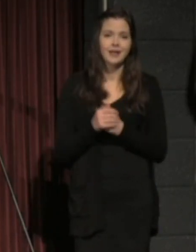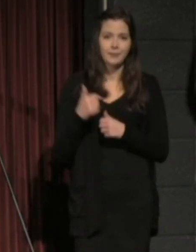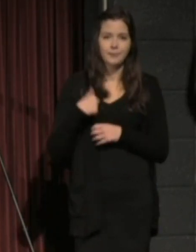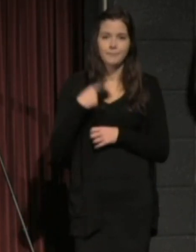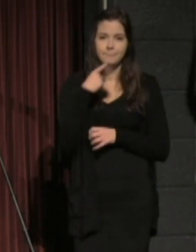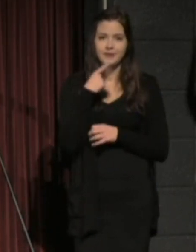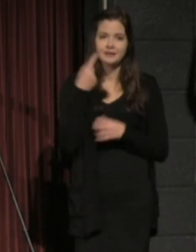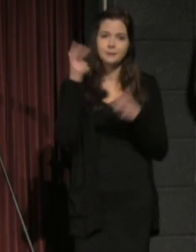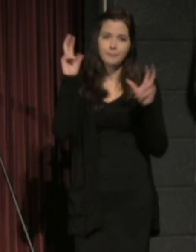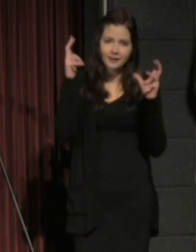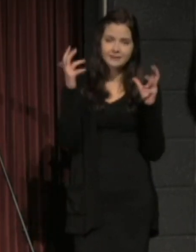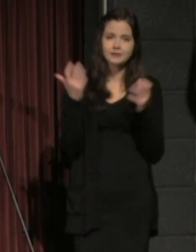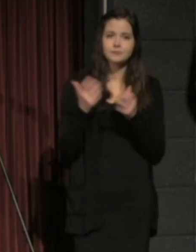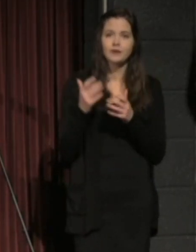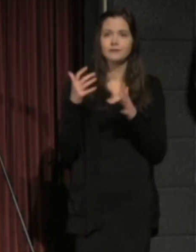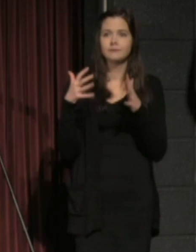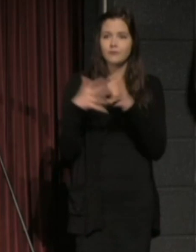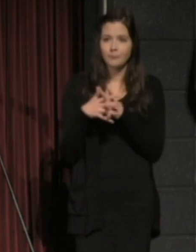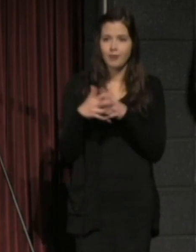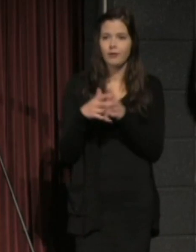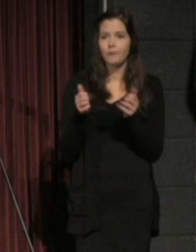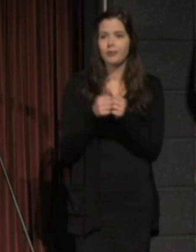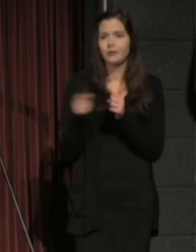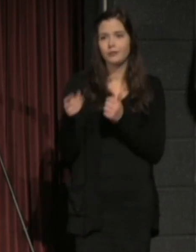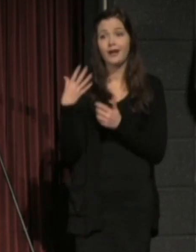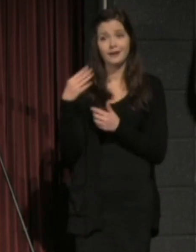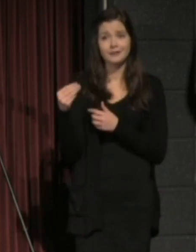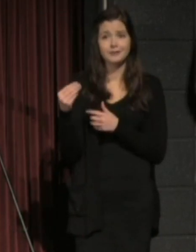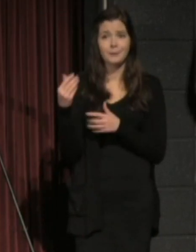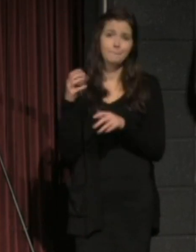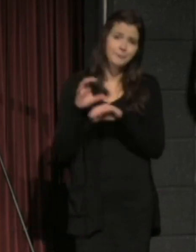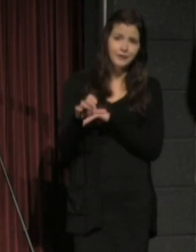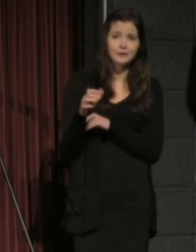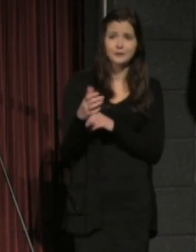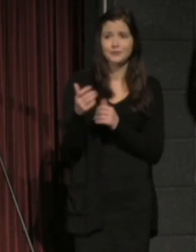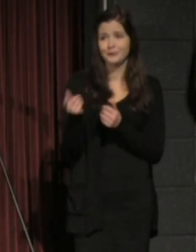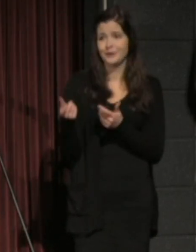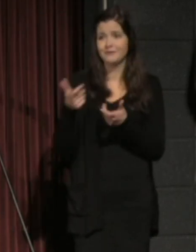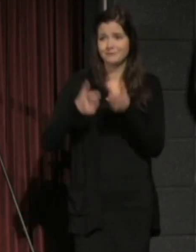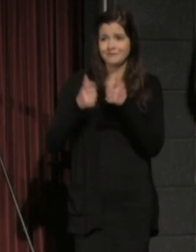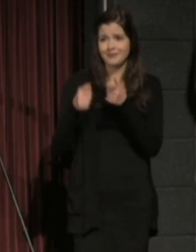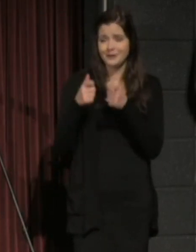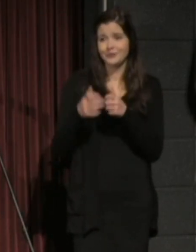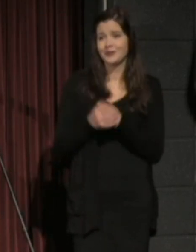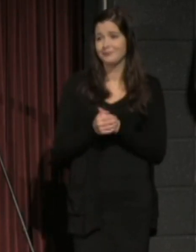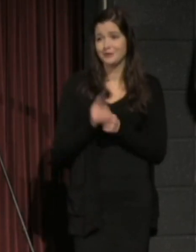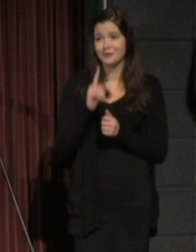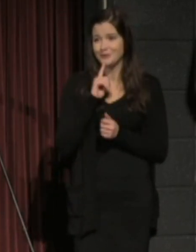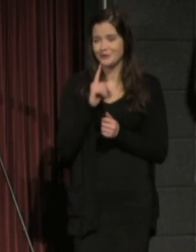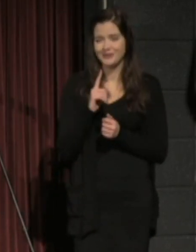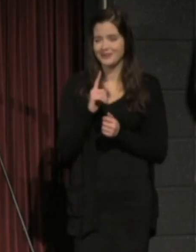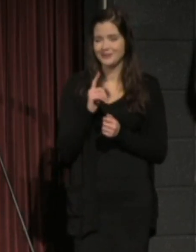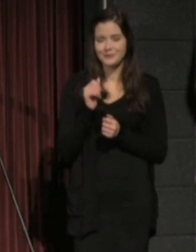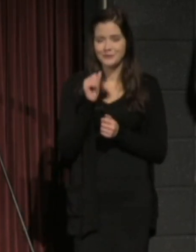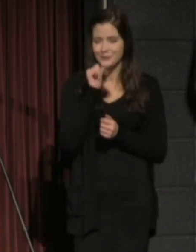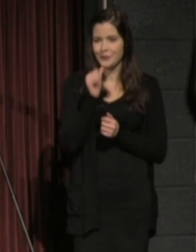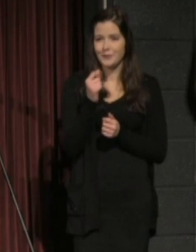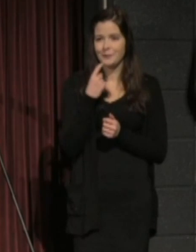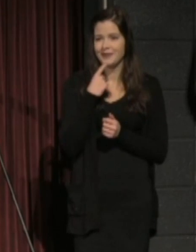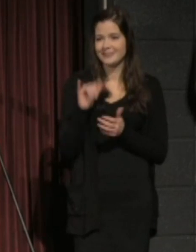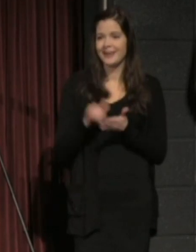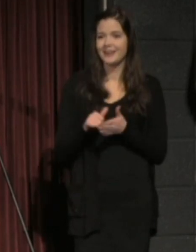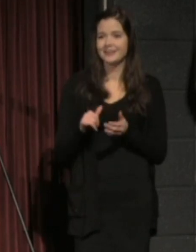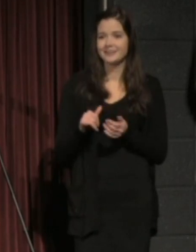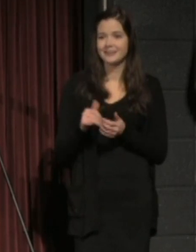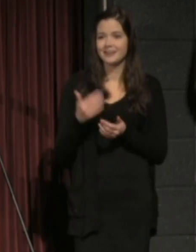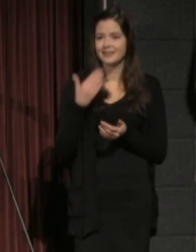playing basketball and football with you, along with kicking your butts in Mario Kart, though. I'm sure they will not miss that. A special thank you goes to